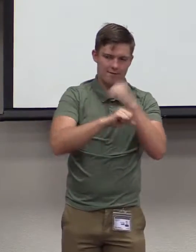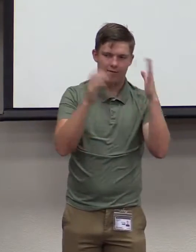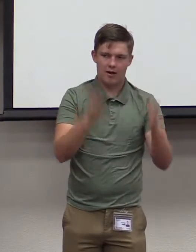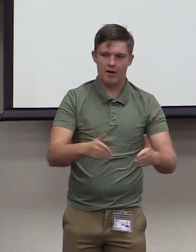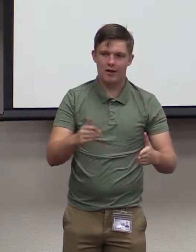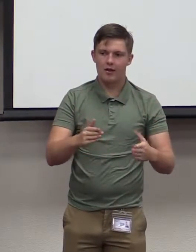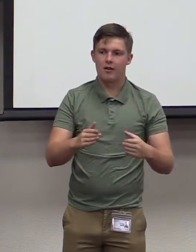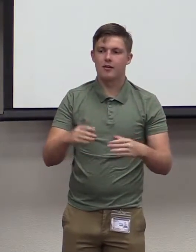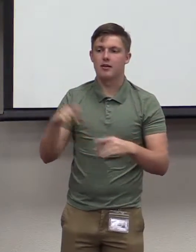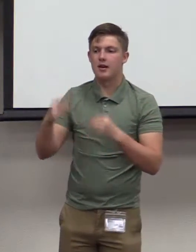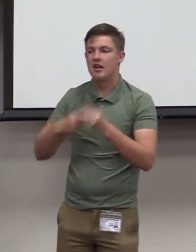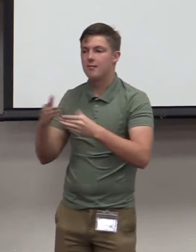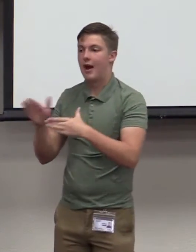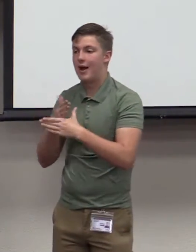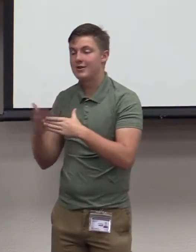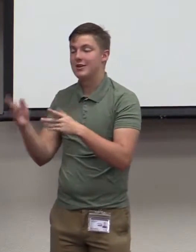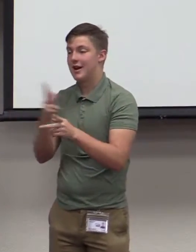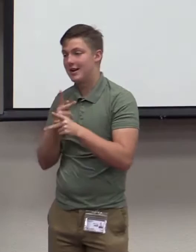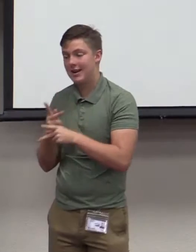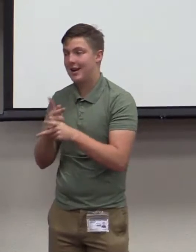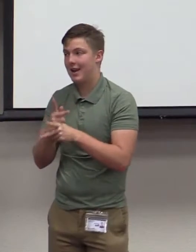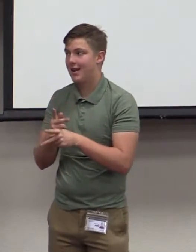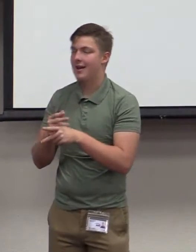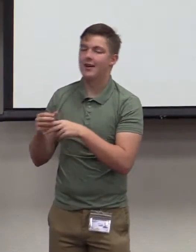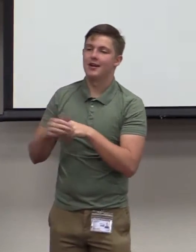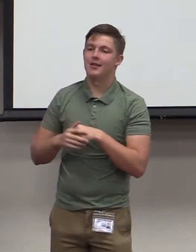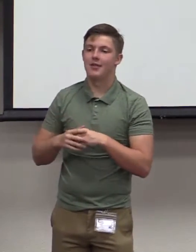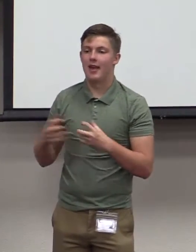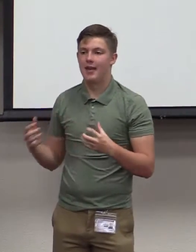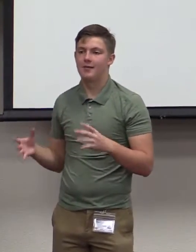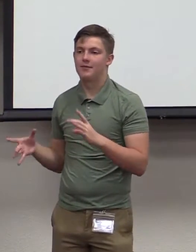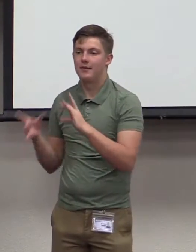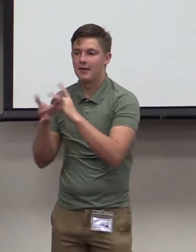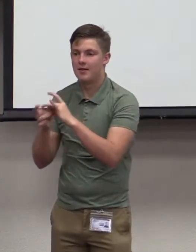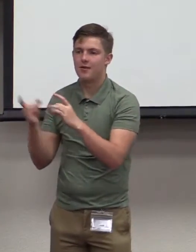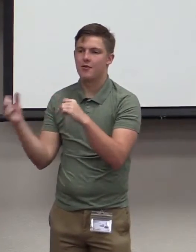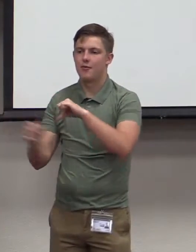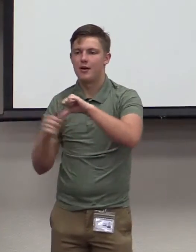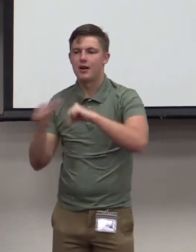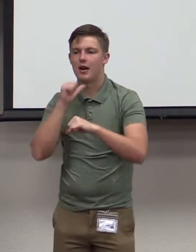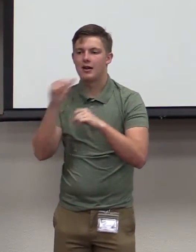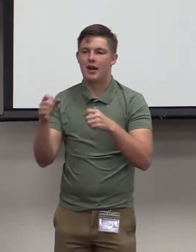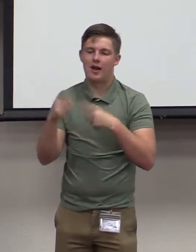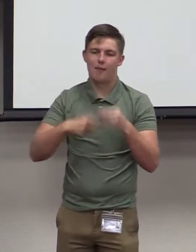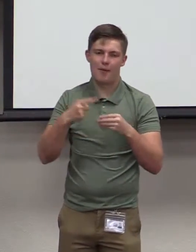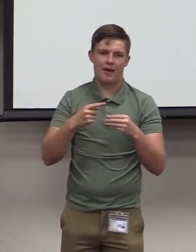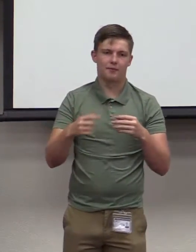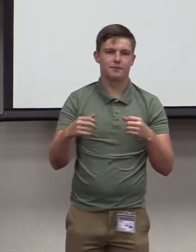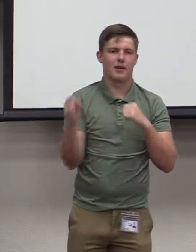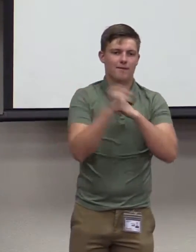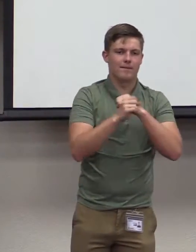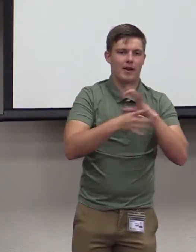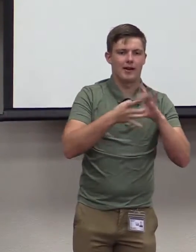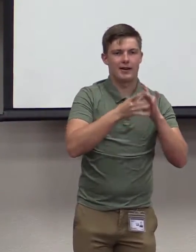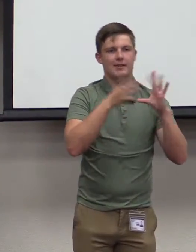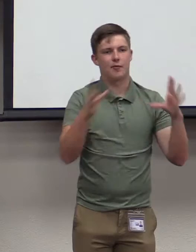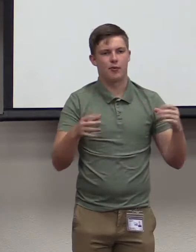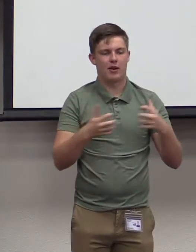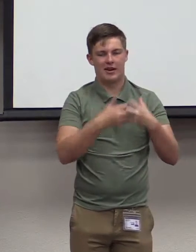to be about sharing and caring and reconciling one another, not about fighting and separating and dividing one